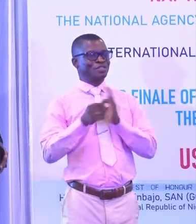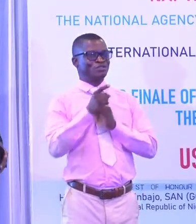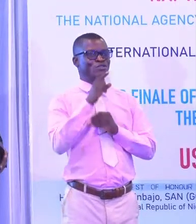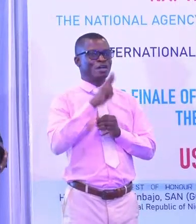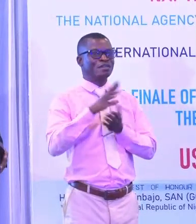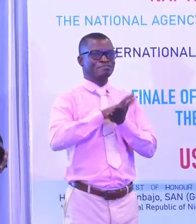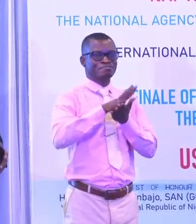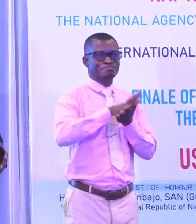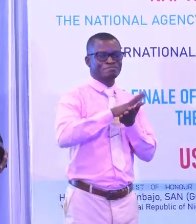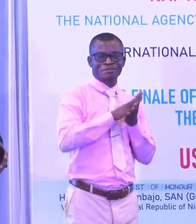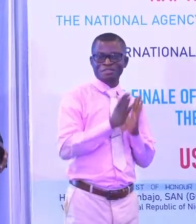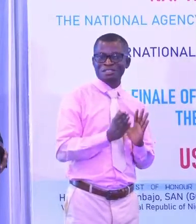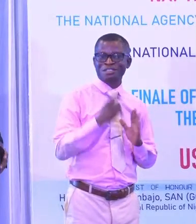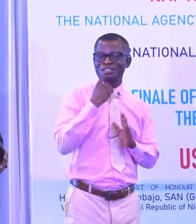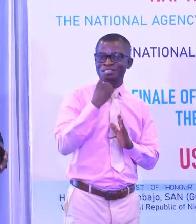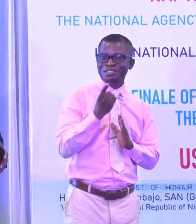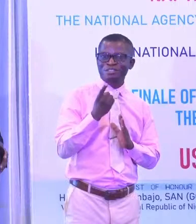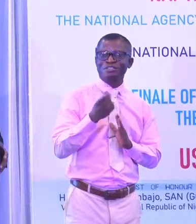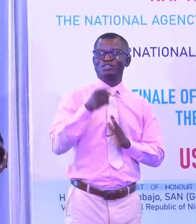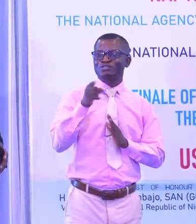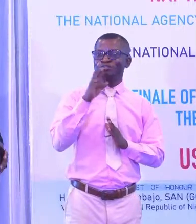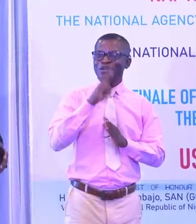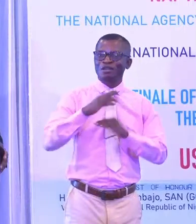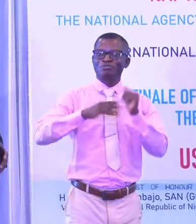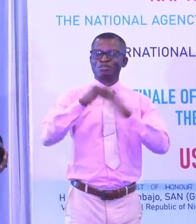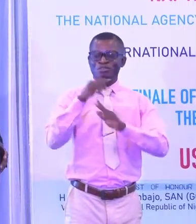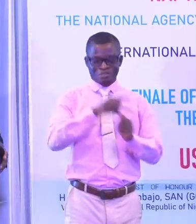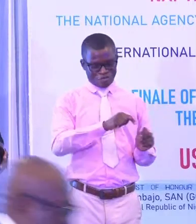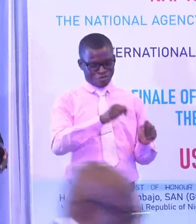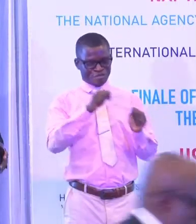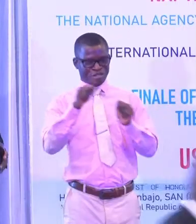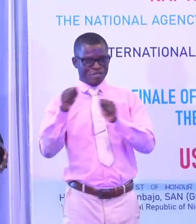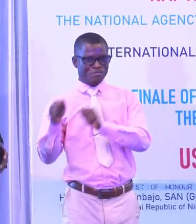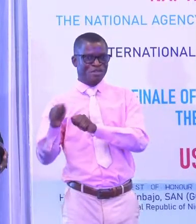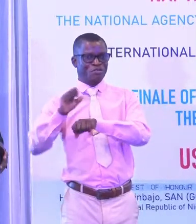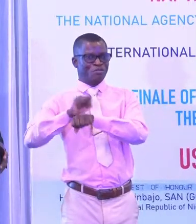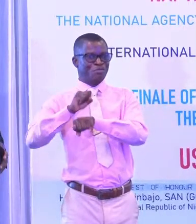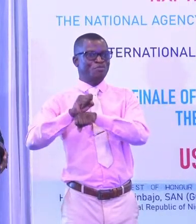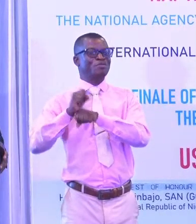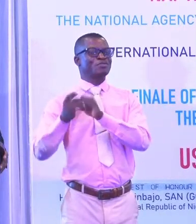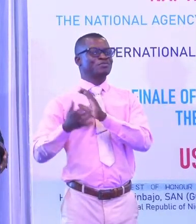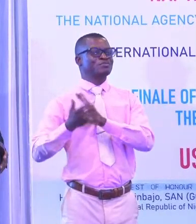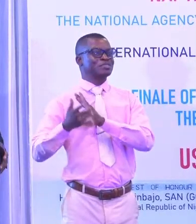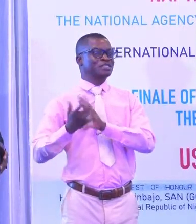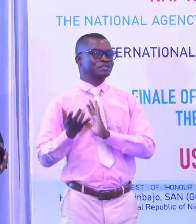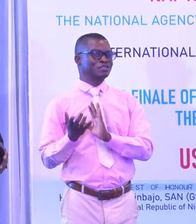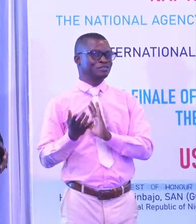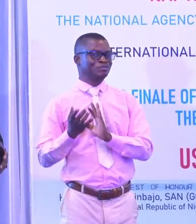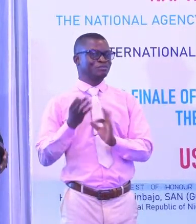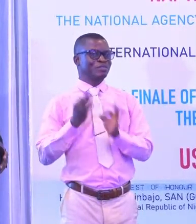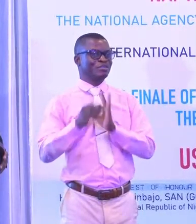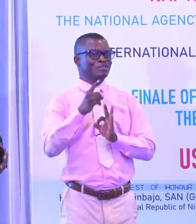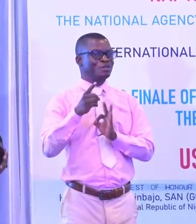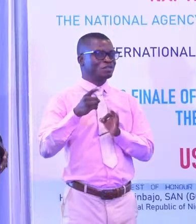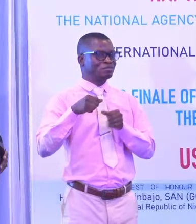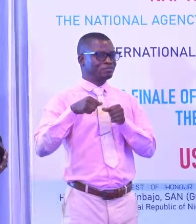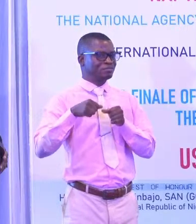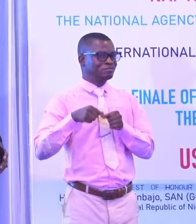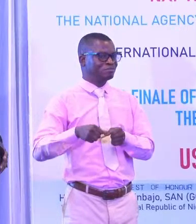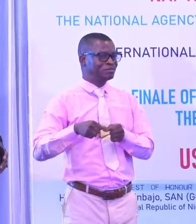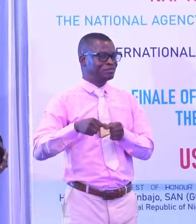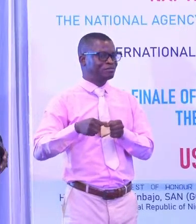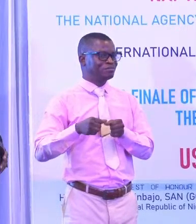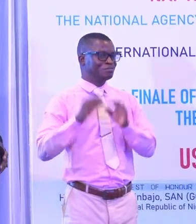cleaner, they say you are doing transparent wall technician. If you are a temporary teacher, they say you